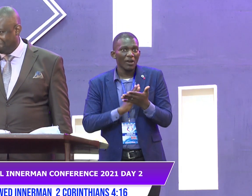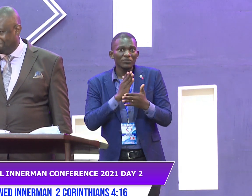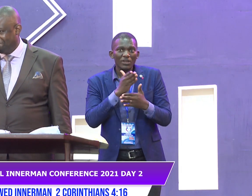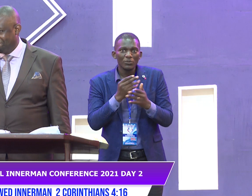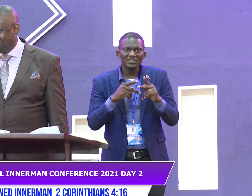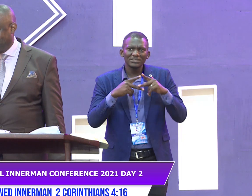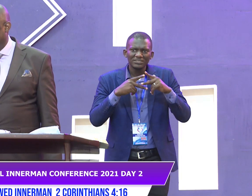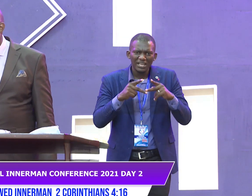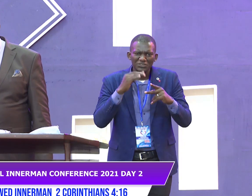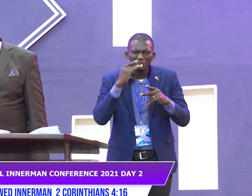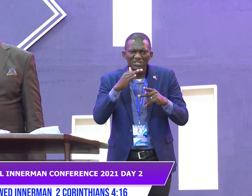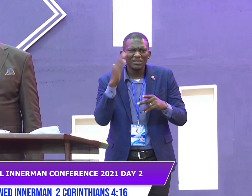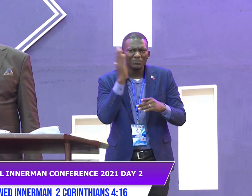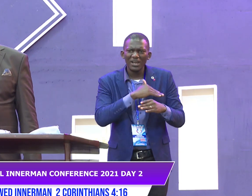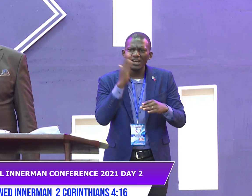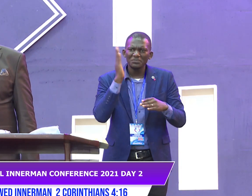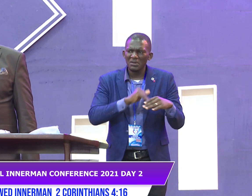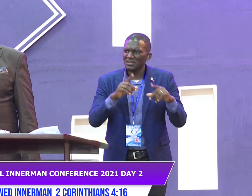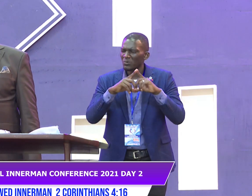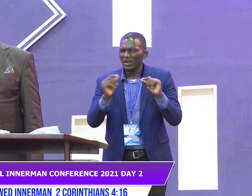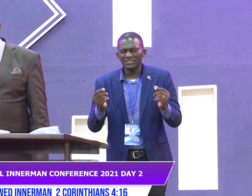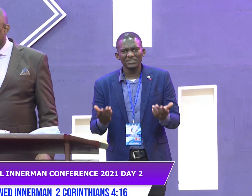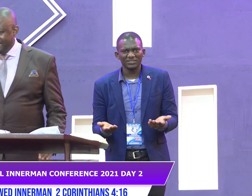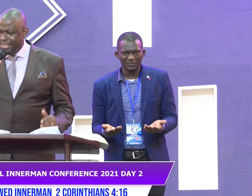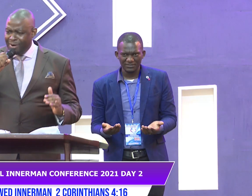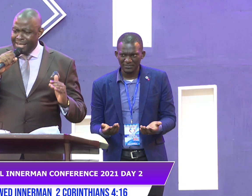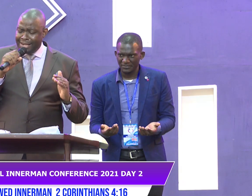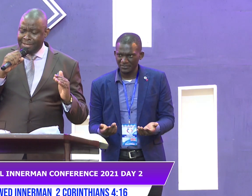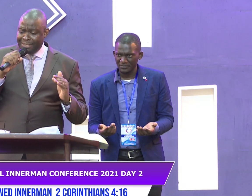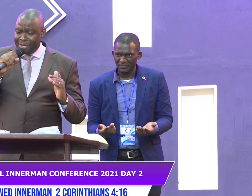things. At times, that's where the origin of the words that we speak